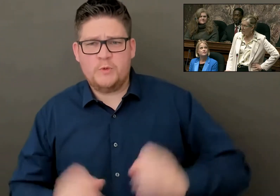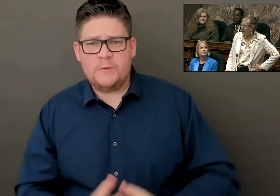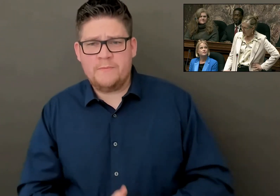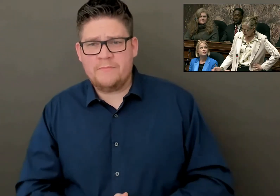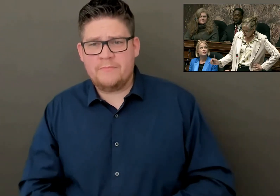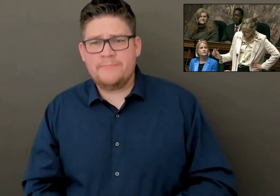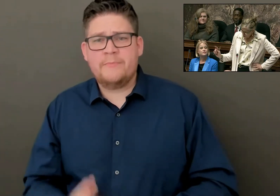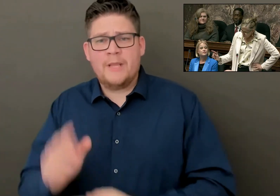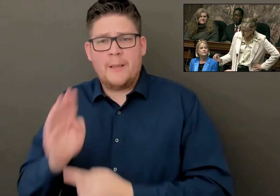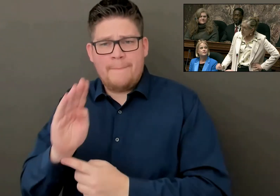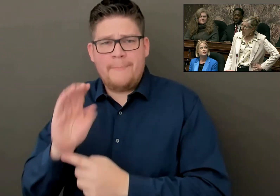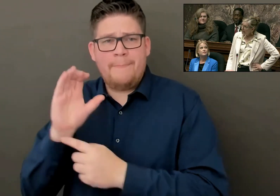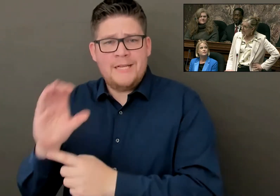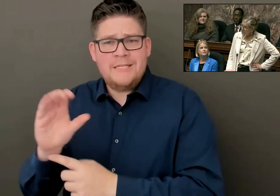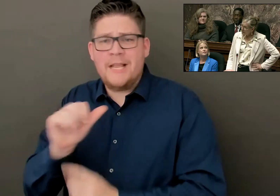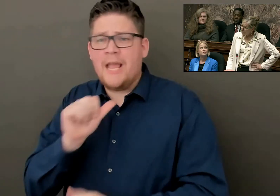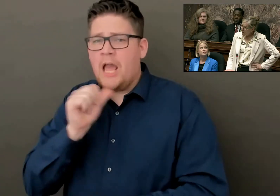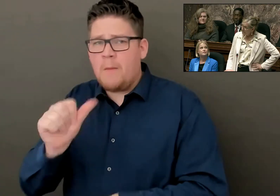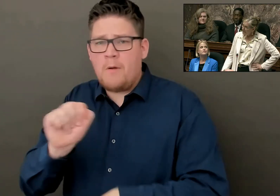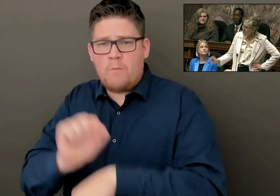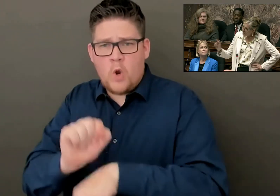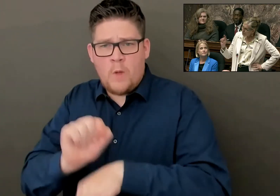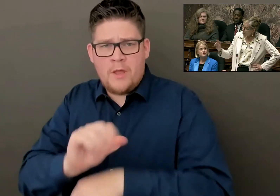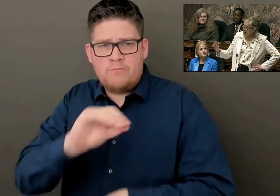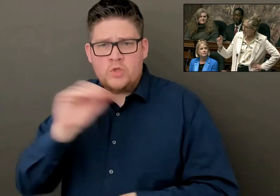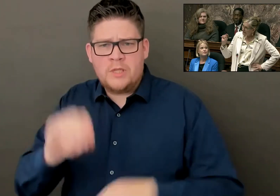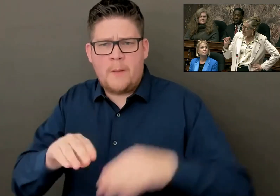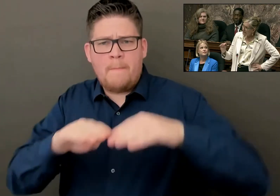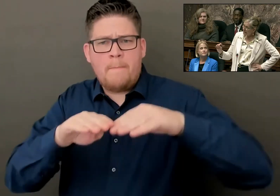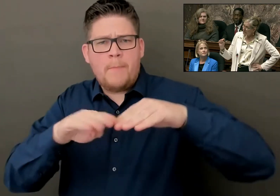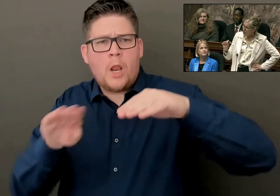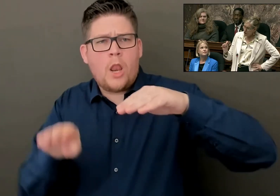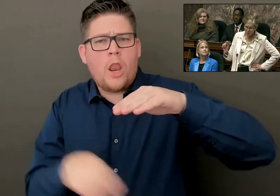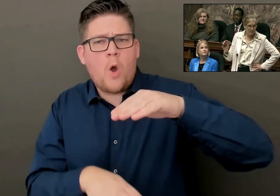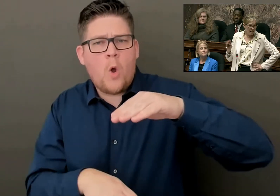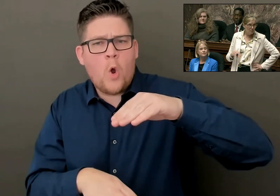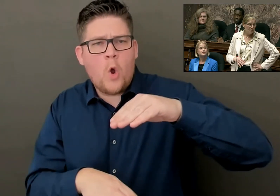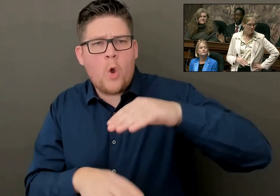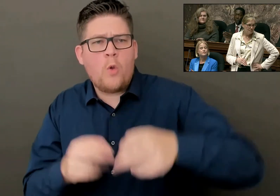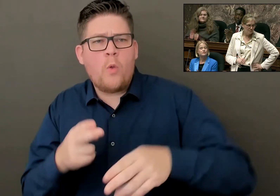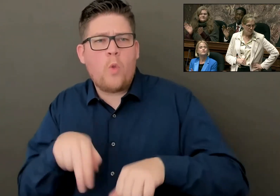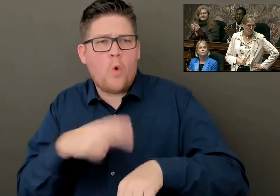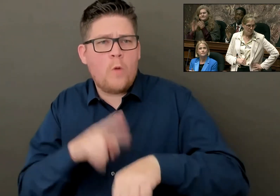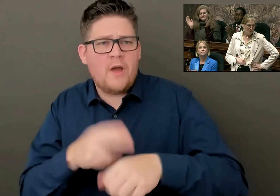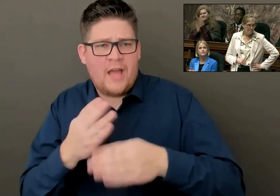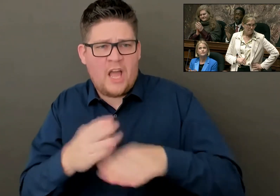jobs, third highest among the provinces for private sector job growth.